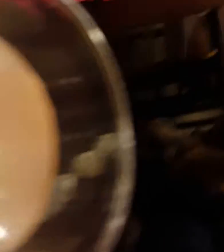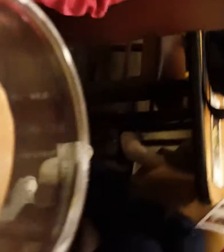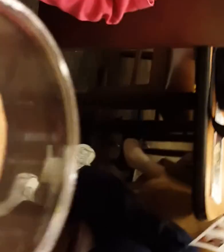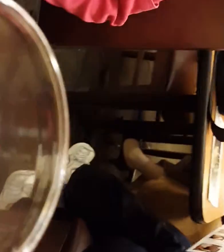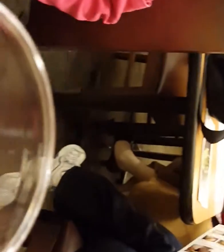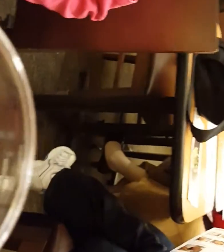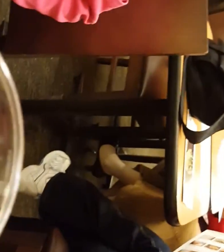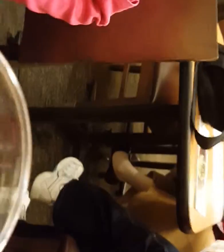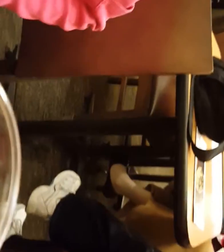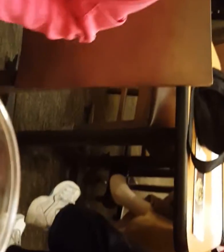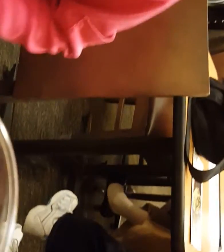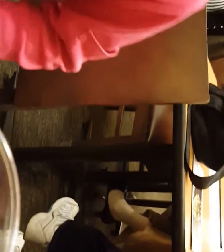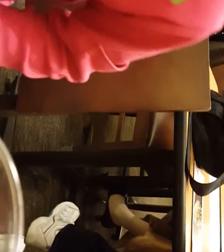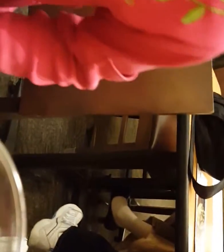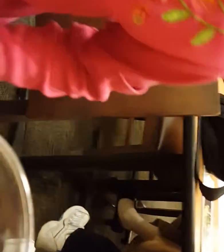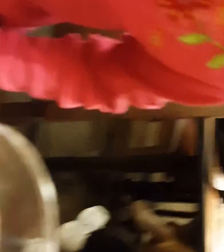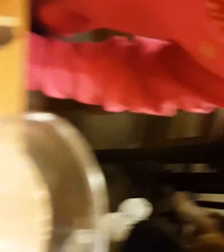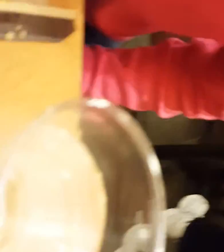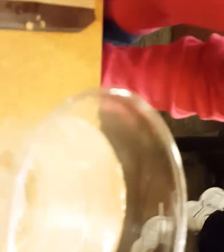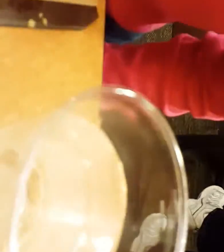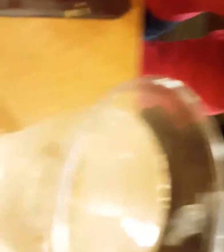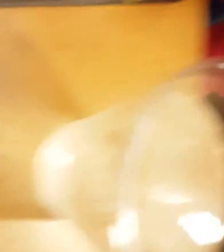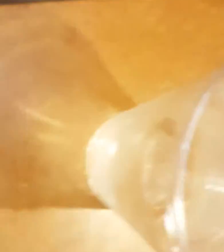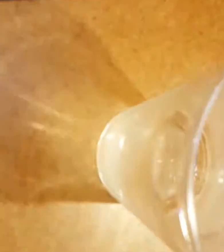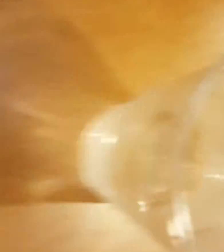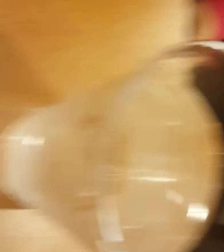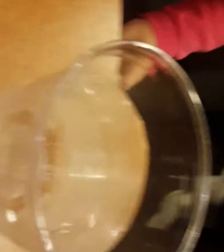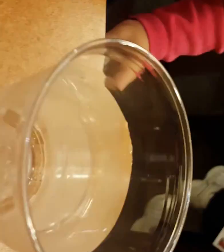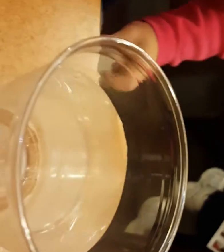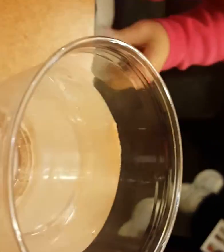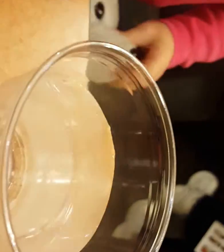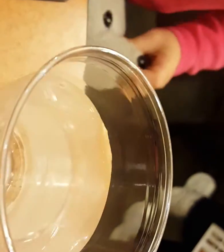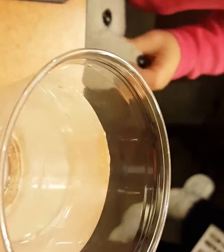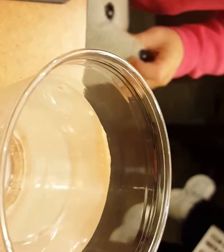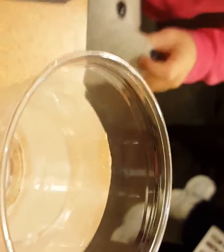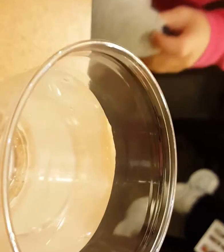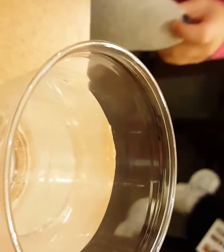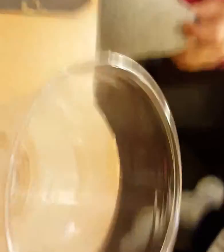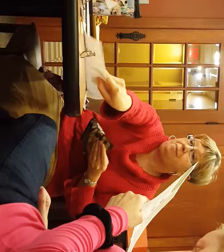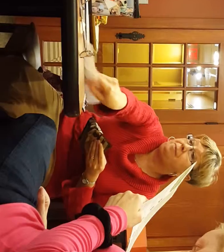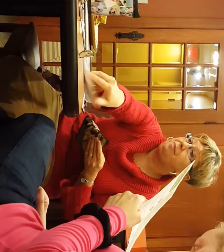different. I think I got more money. Yeah, it's working. Oh, it's.